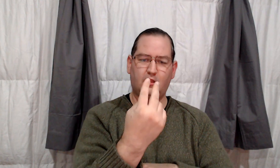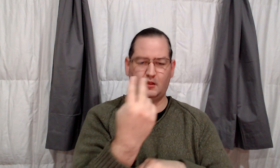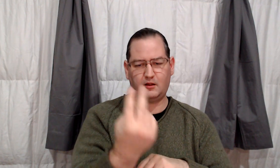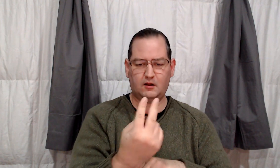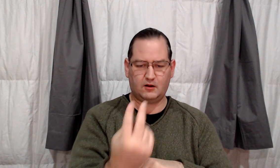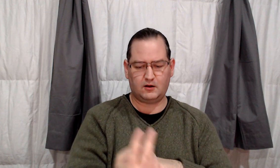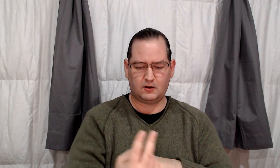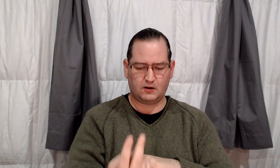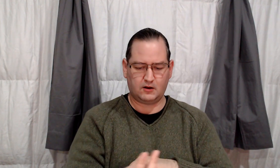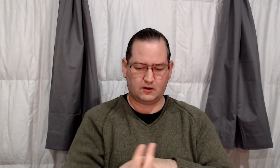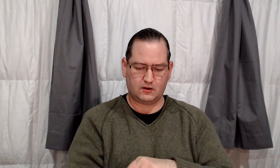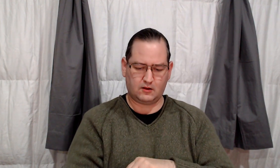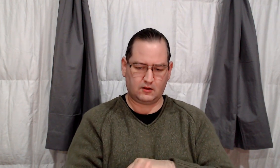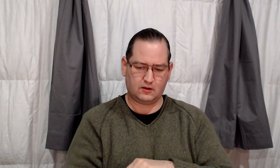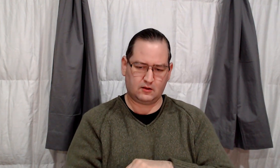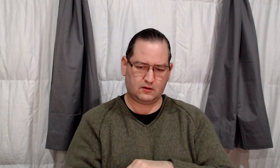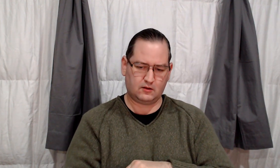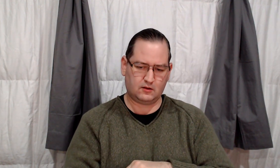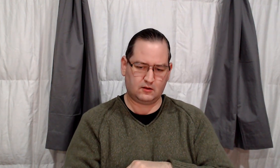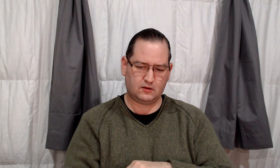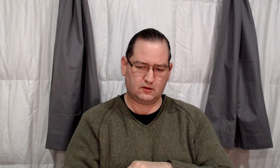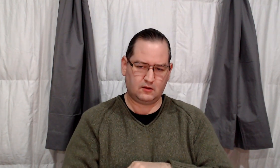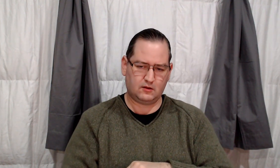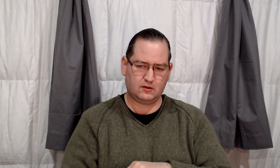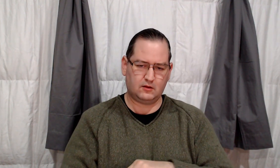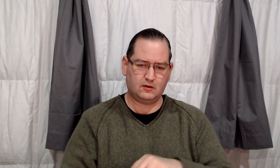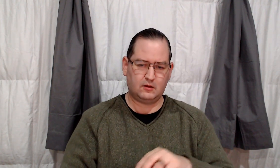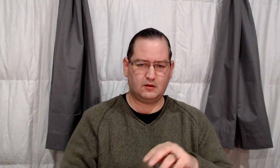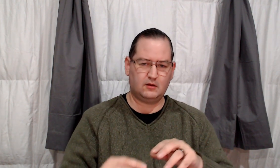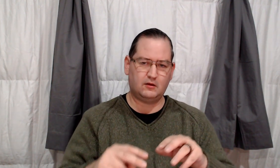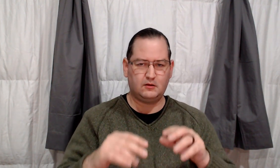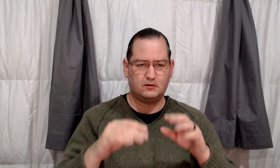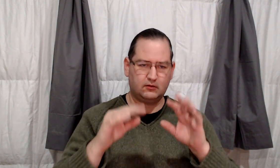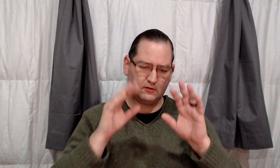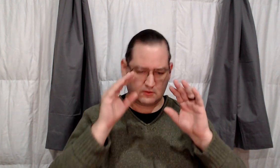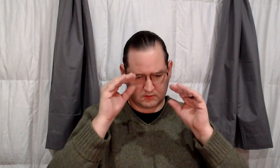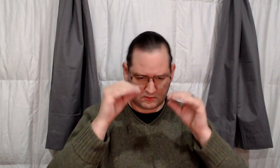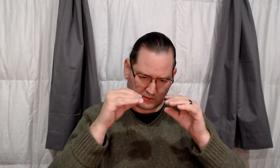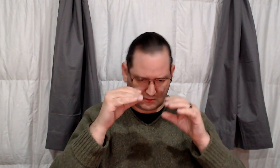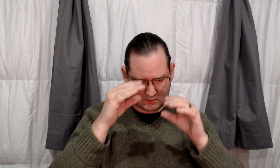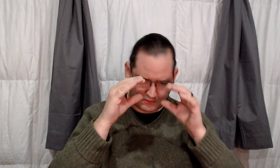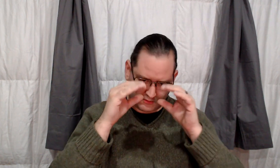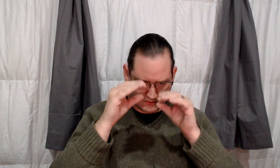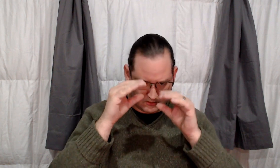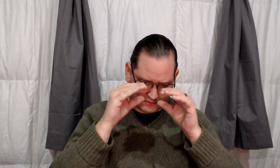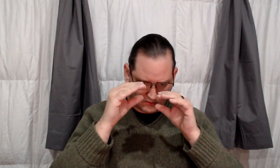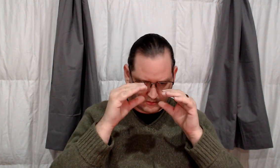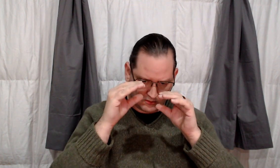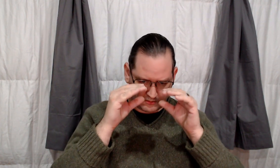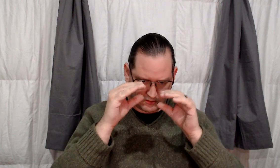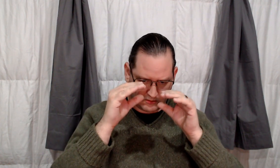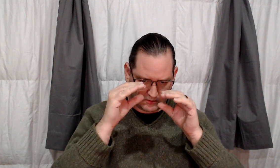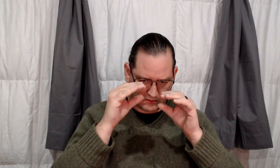Because with the eyes closed, it becomes easier to become more and more aware of a variety of